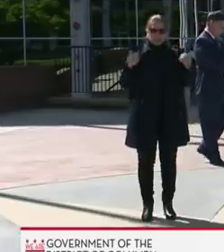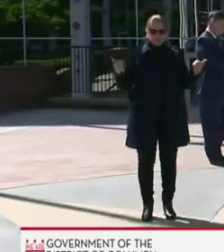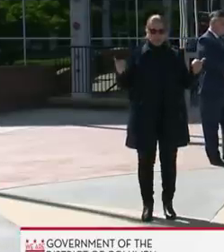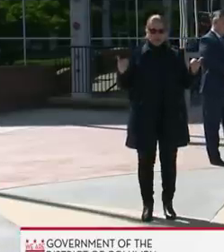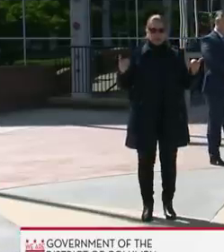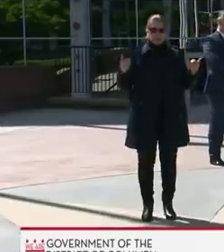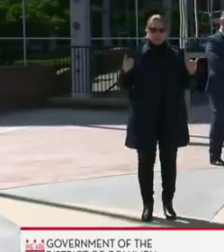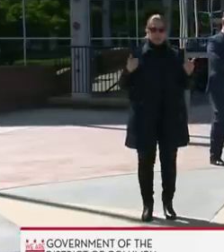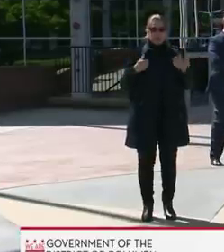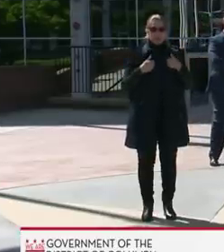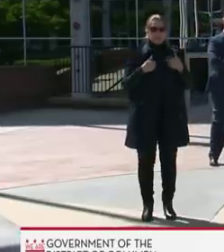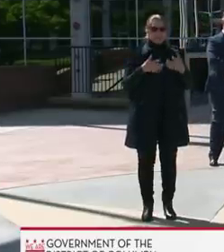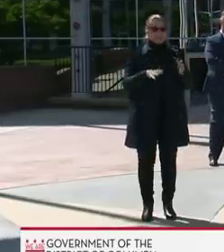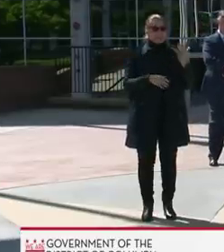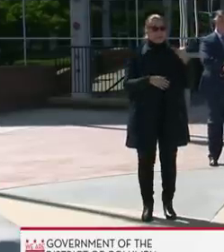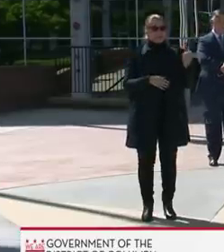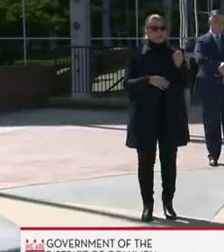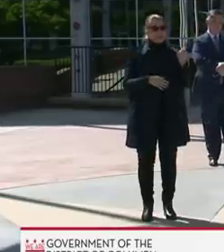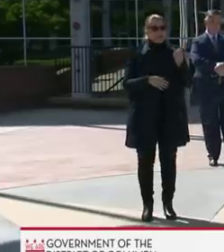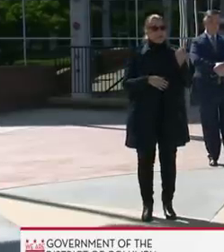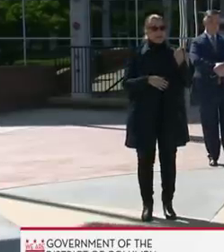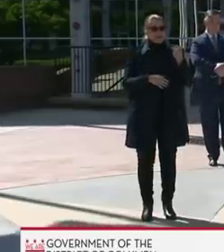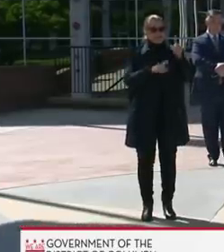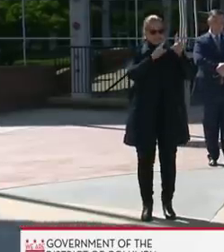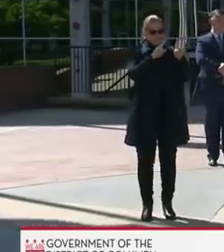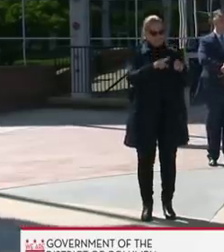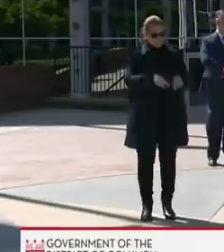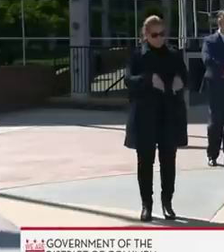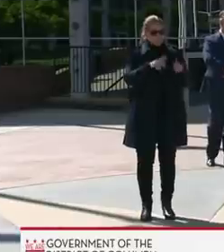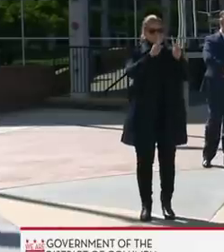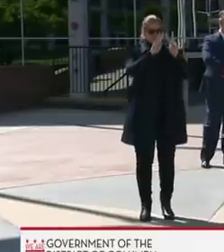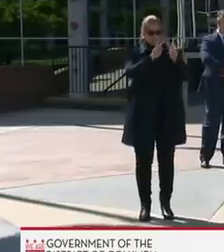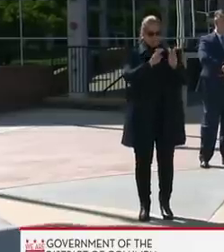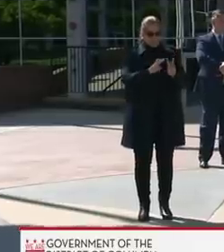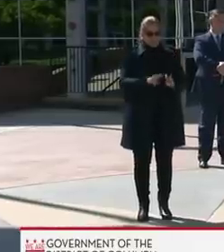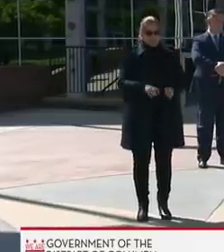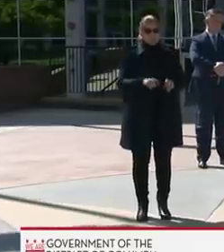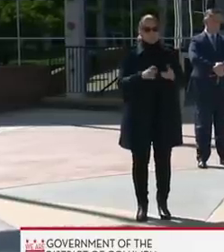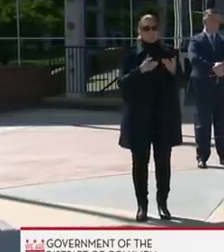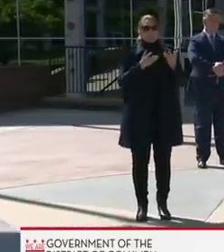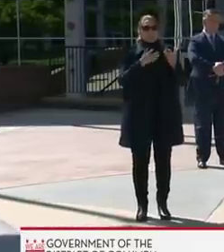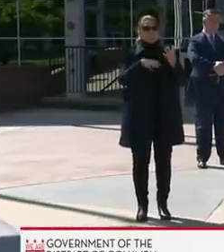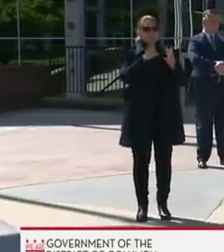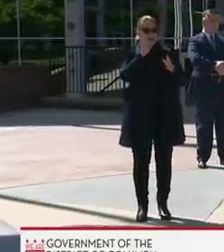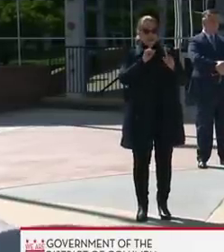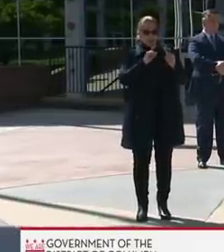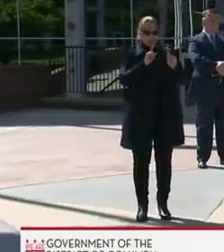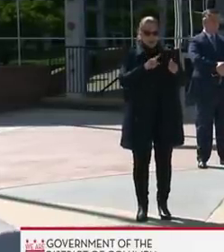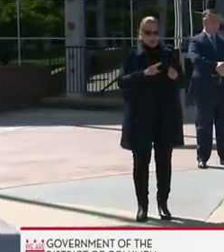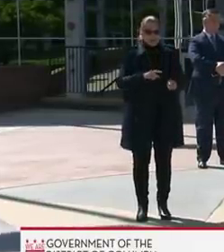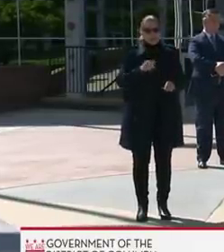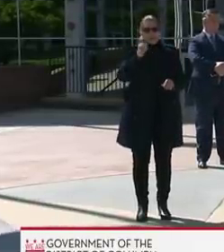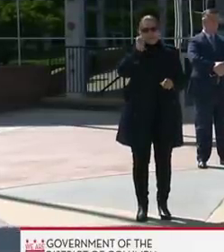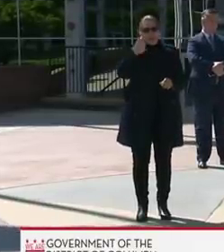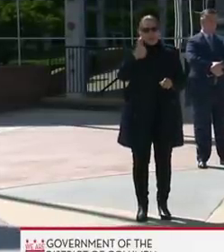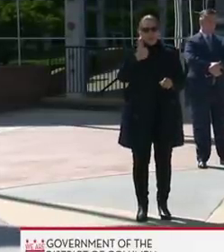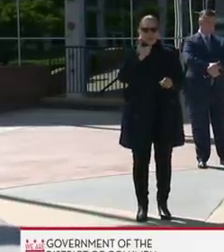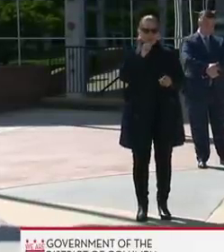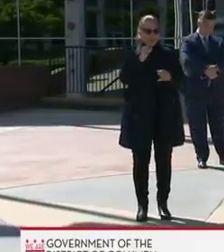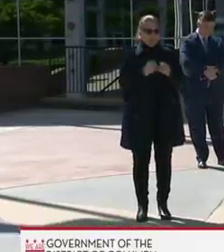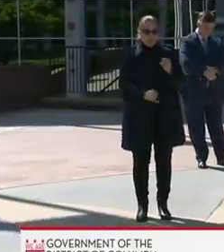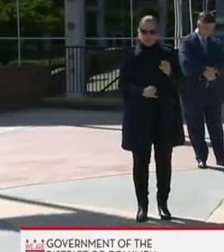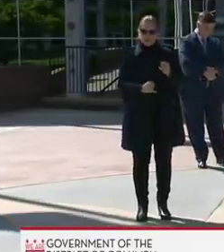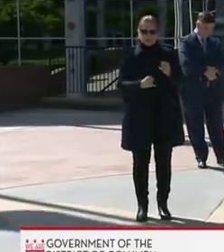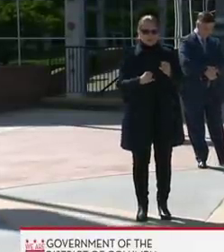Saturday was that we would continue to look at this and see if we could find a solution. Tomorrow's not the last meeting of the council, and so there are